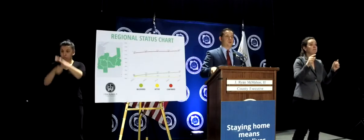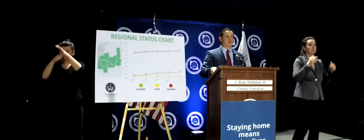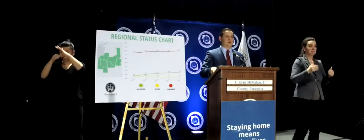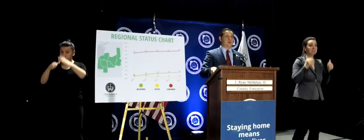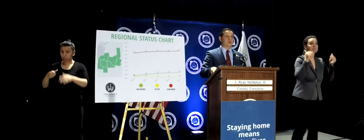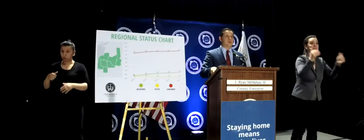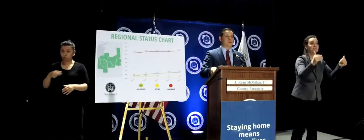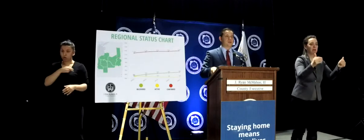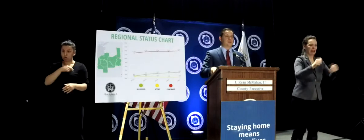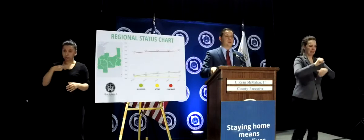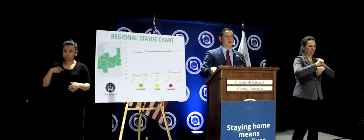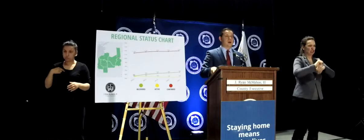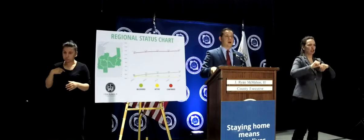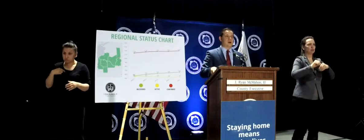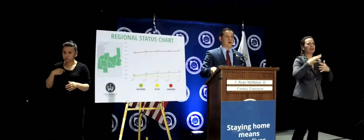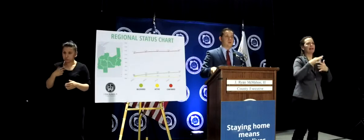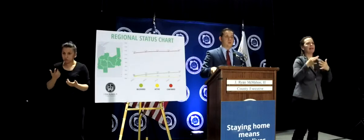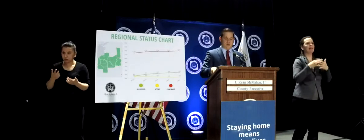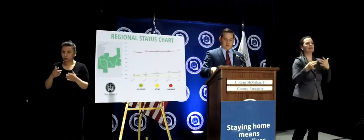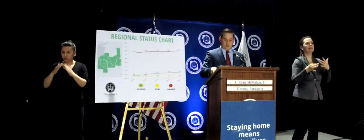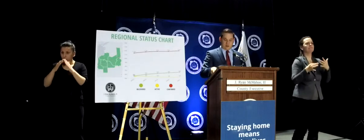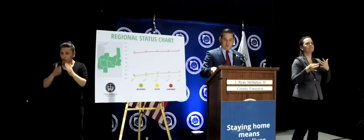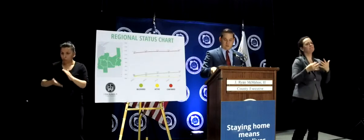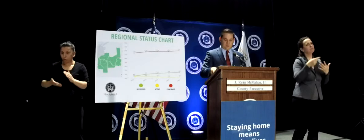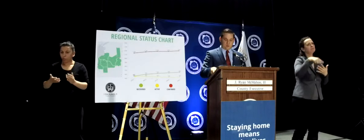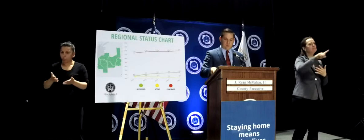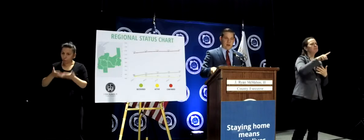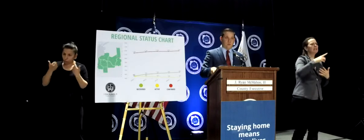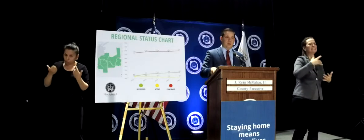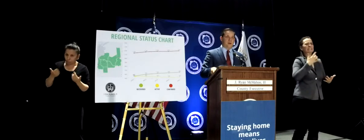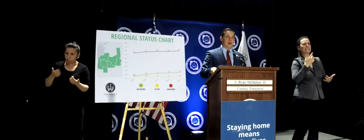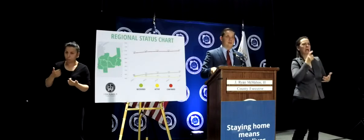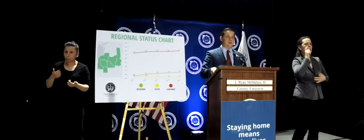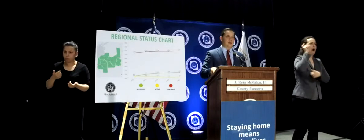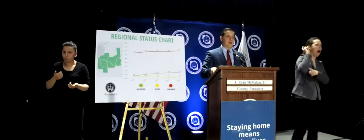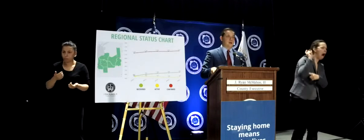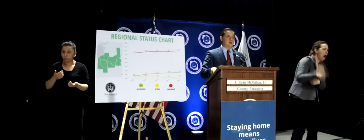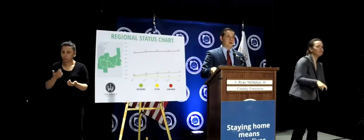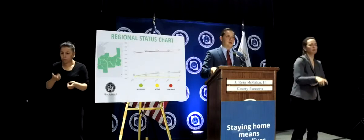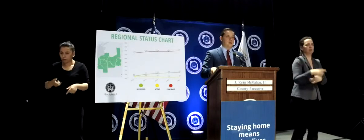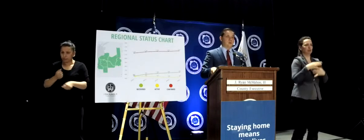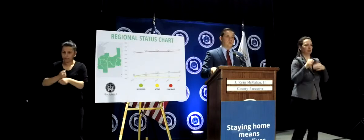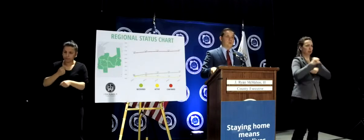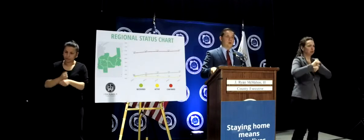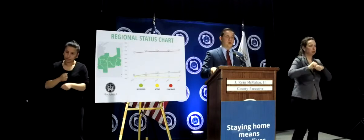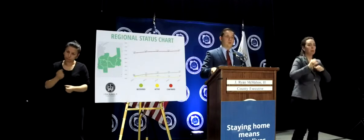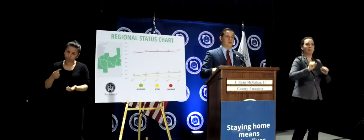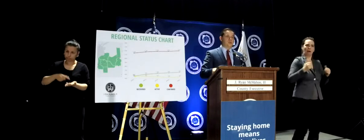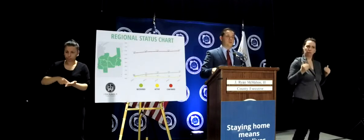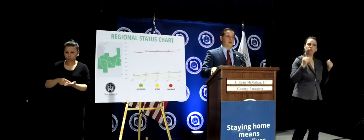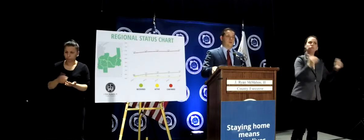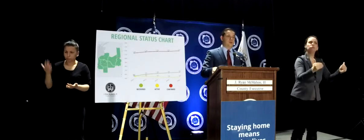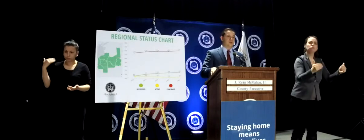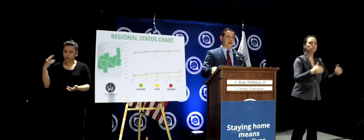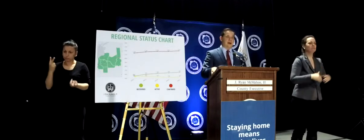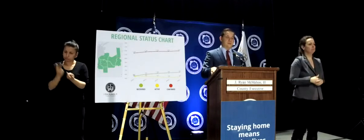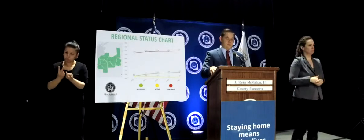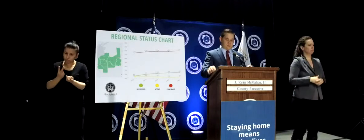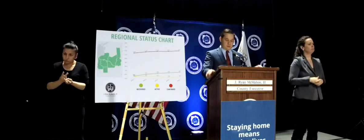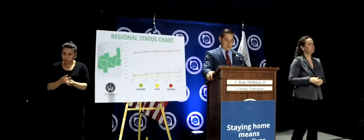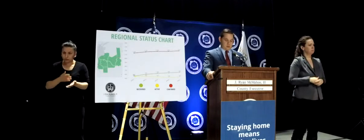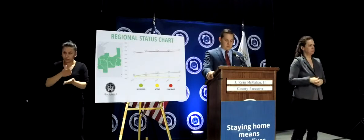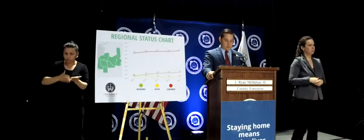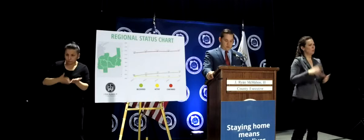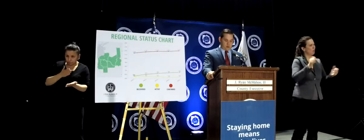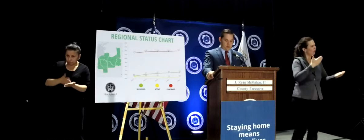loosening up those regulations. We want to thank the governor for doing that, recognizing that we are regions, we have regional